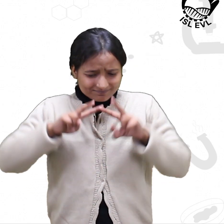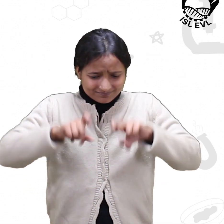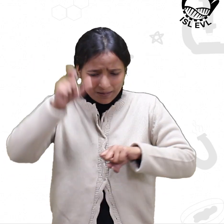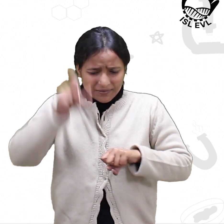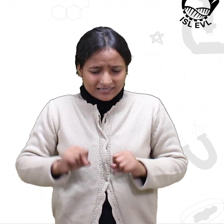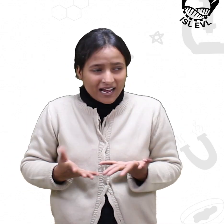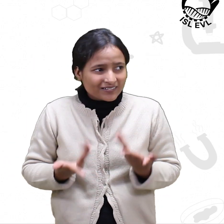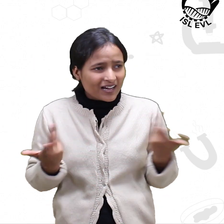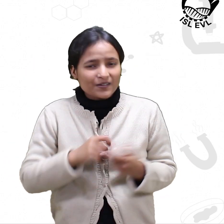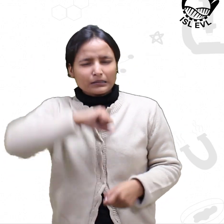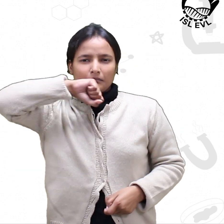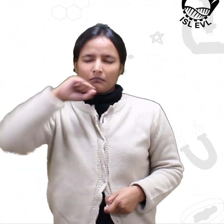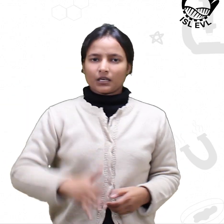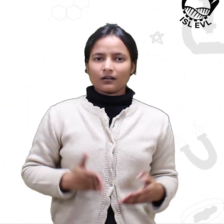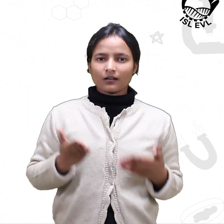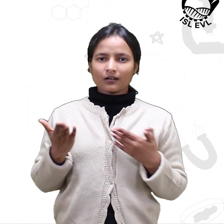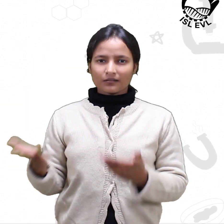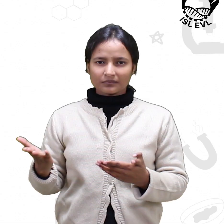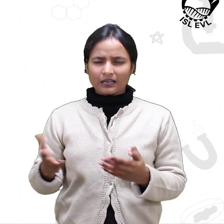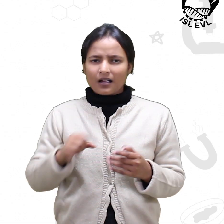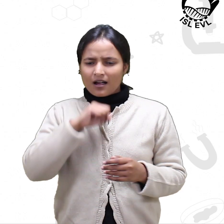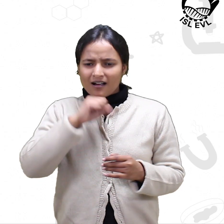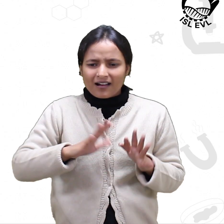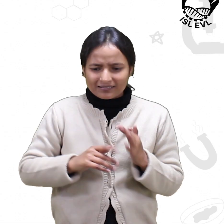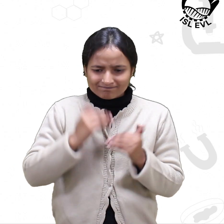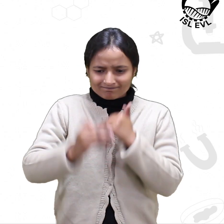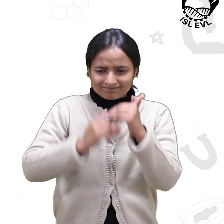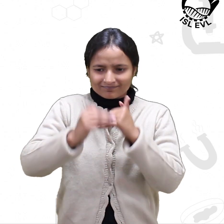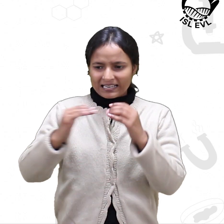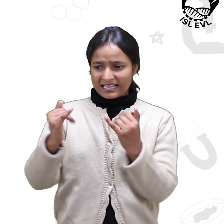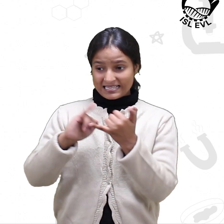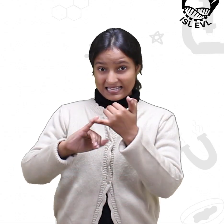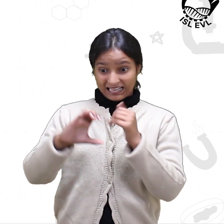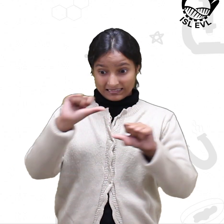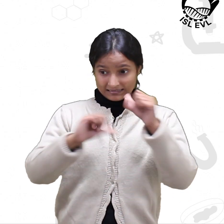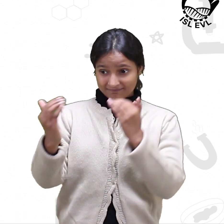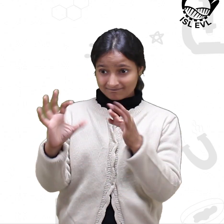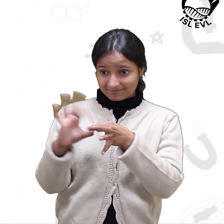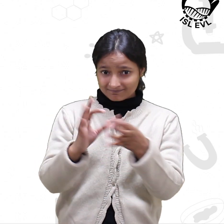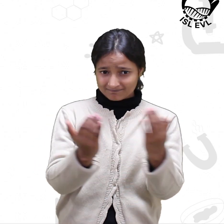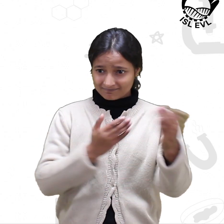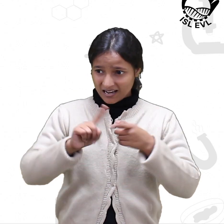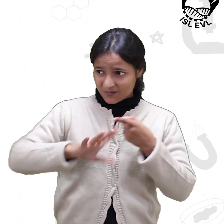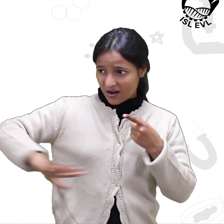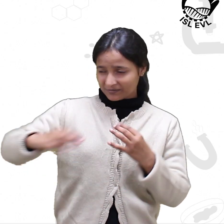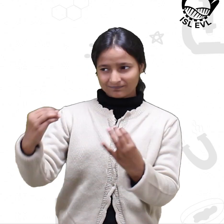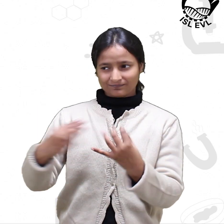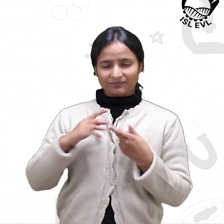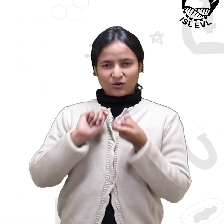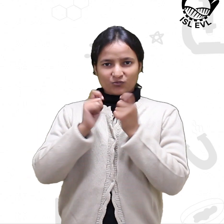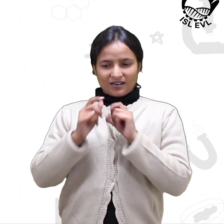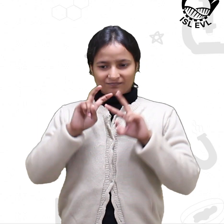a scientist inspired us to look around and be curious, have a scientific temper, and ask many